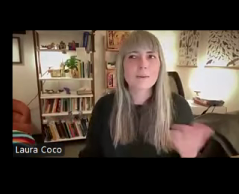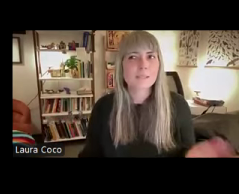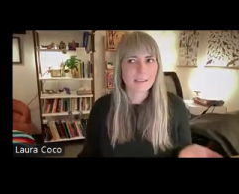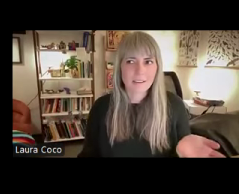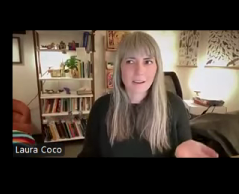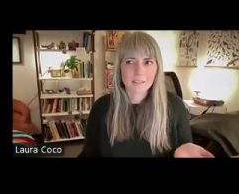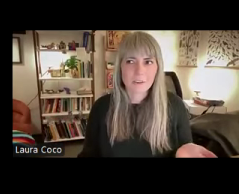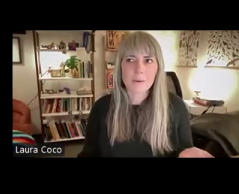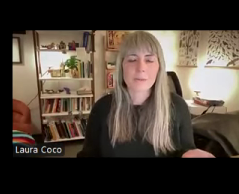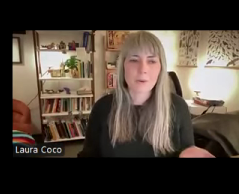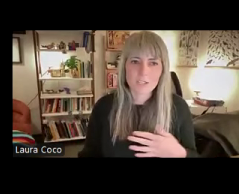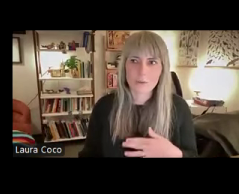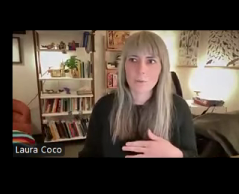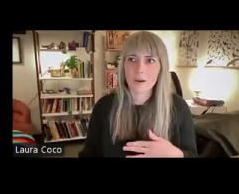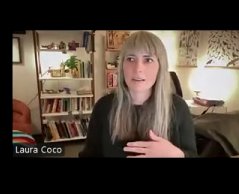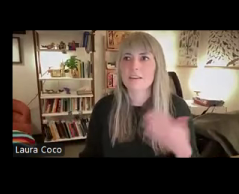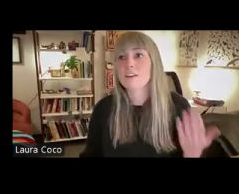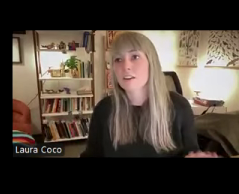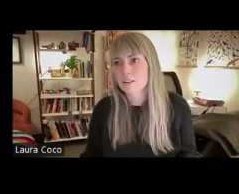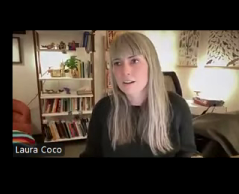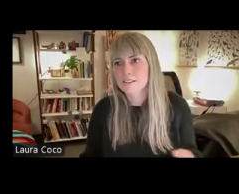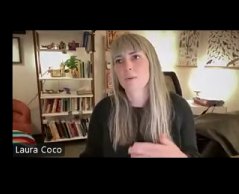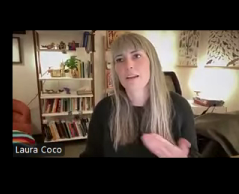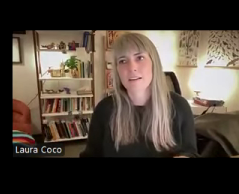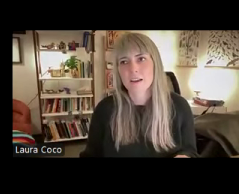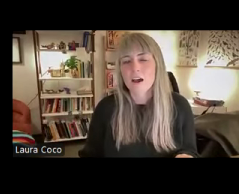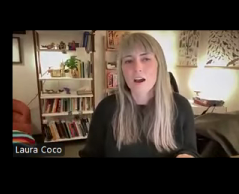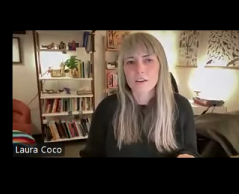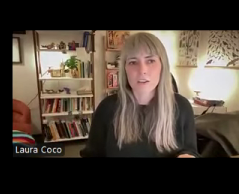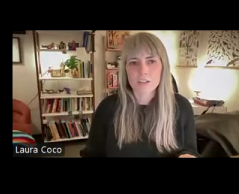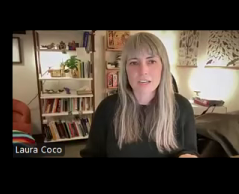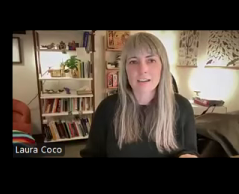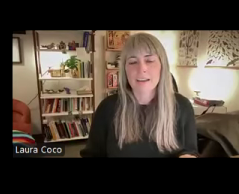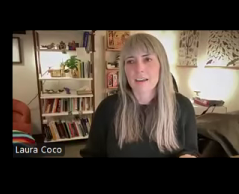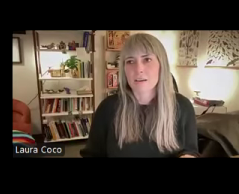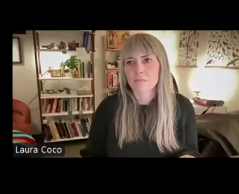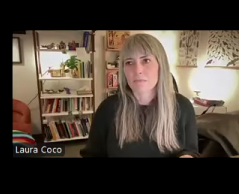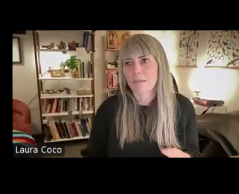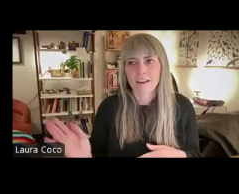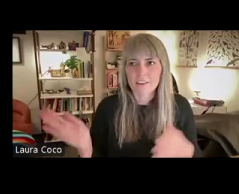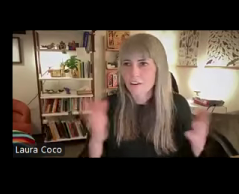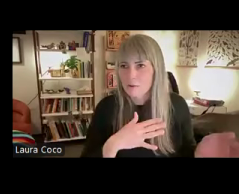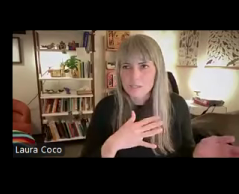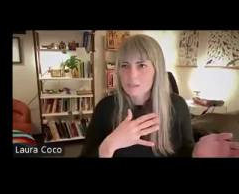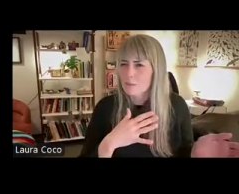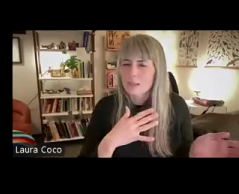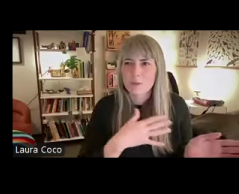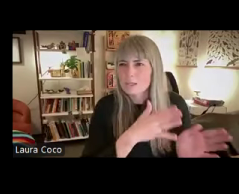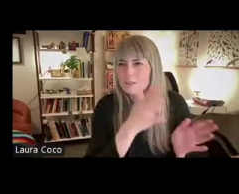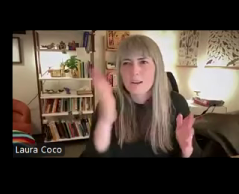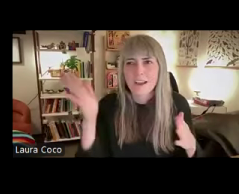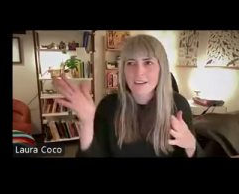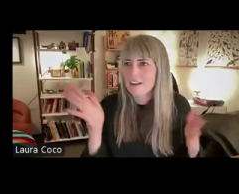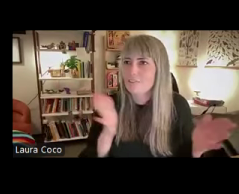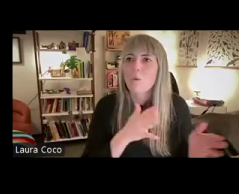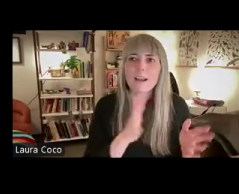que por didn't eso always decidí think I'd convertirme en know I would want audióloga. to work in hearing Pero no loss or siempre work pensé que in quería trabajar audiology. en pérdida My auditiva undergrad o was in something totally